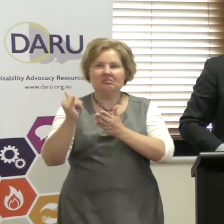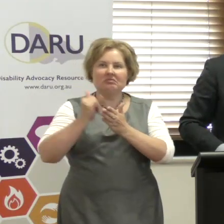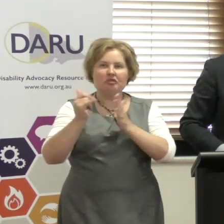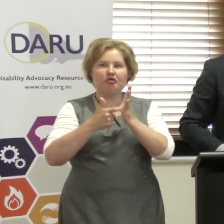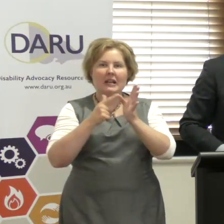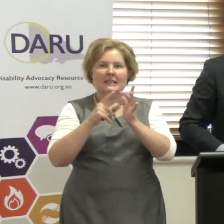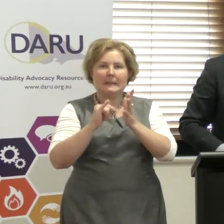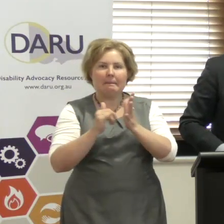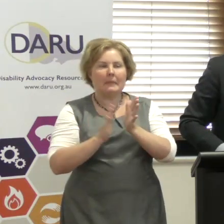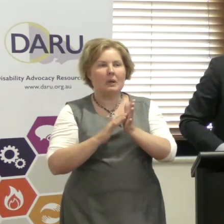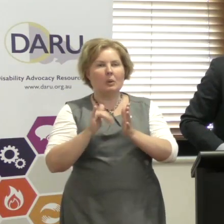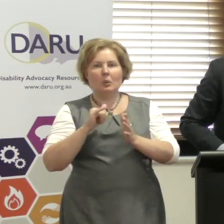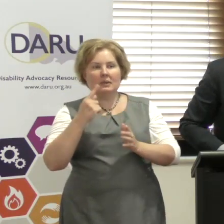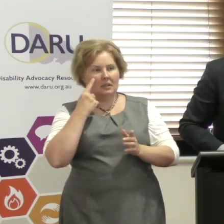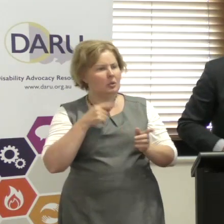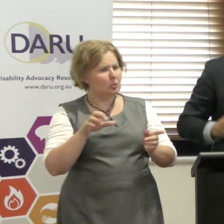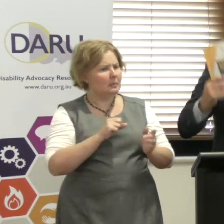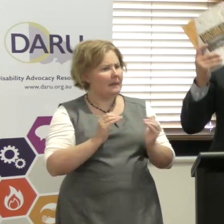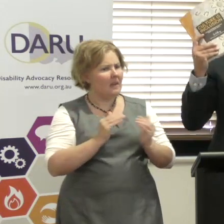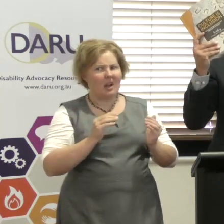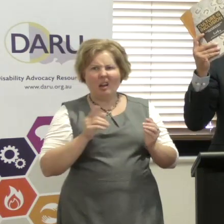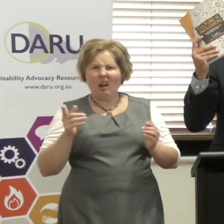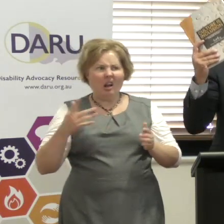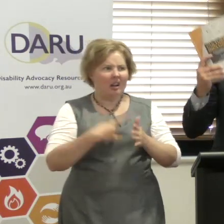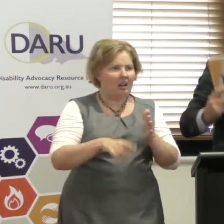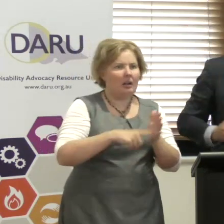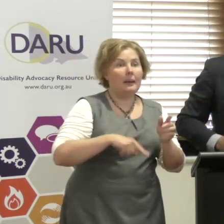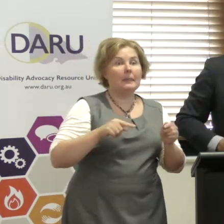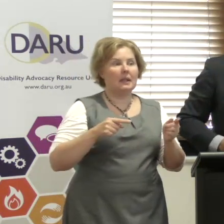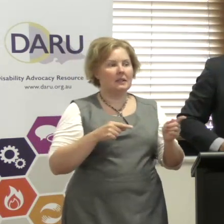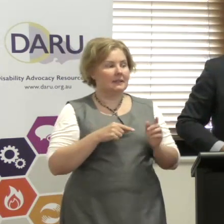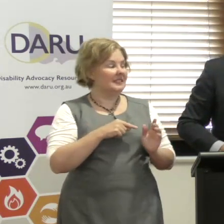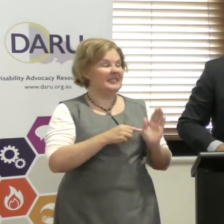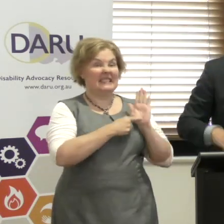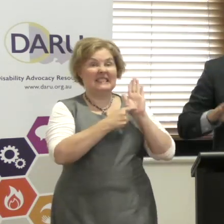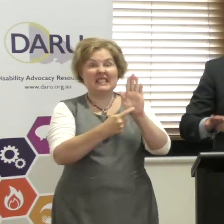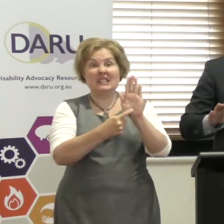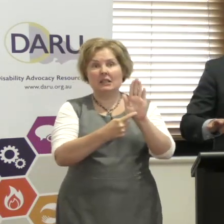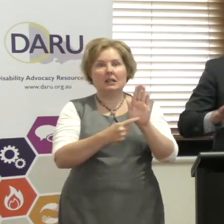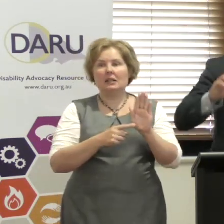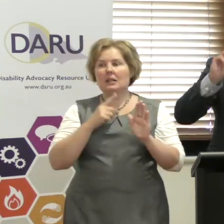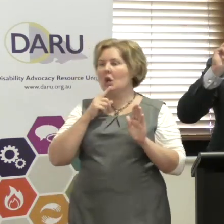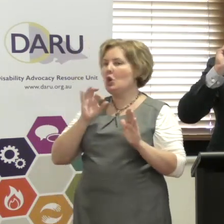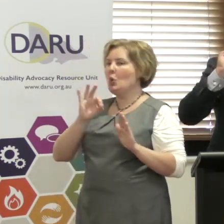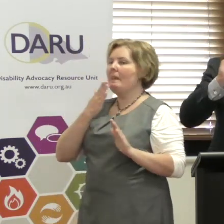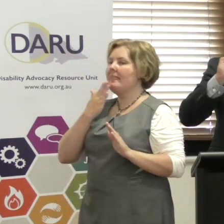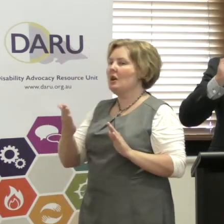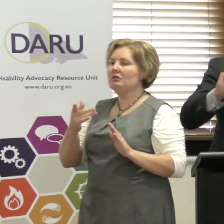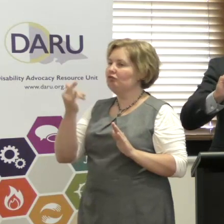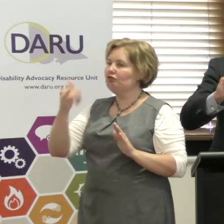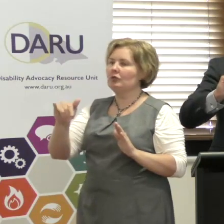people who should be getting a fair go but not getting a fair, this is your permission slip to say, actually, no, thank you, not on my watch, because it